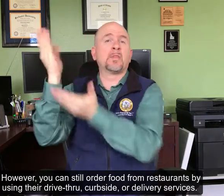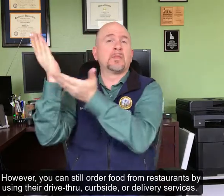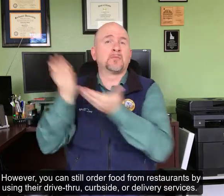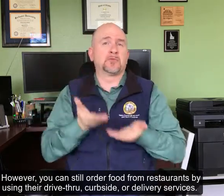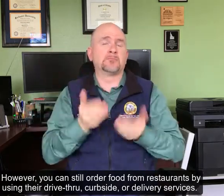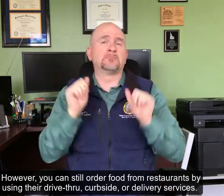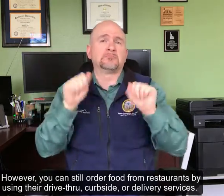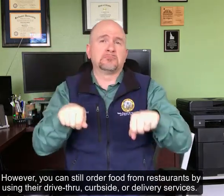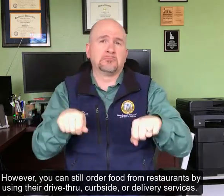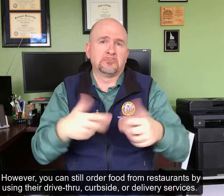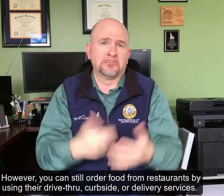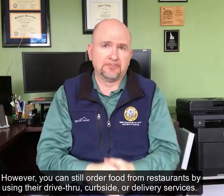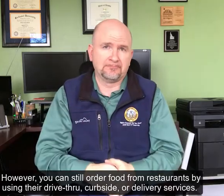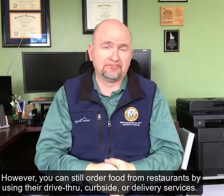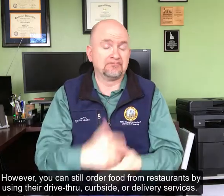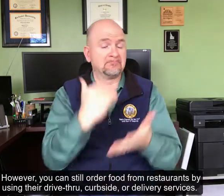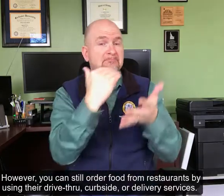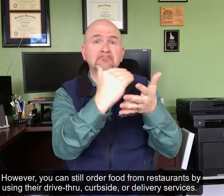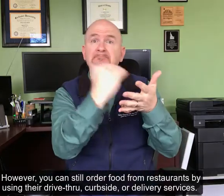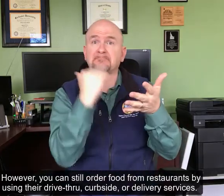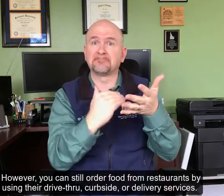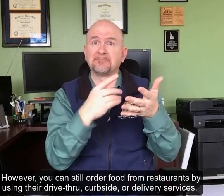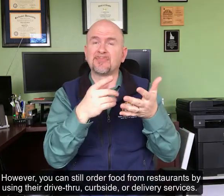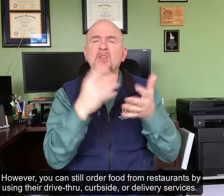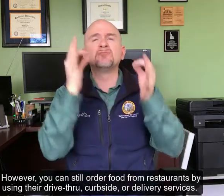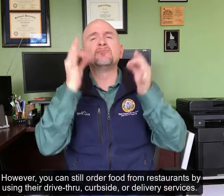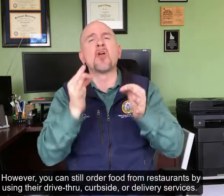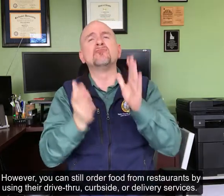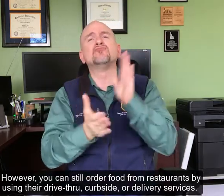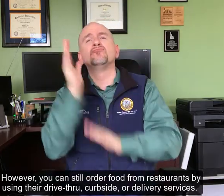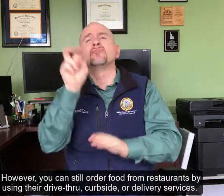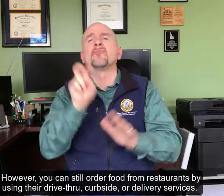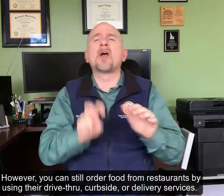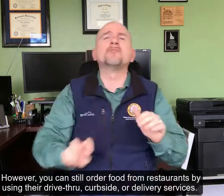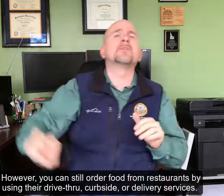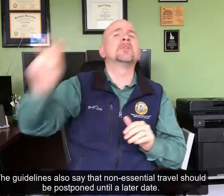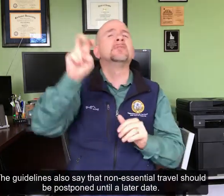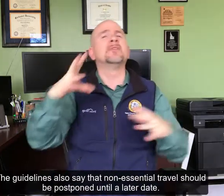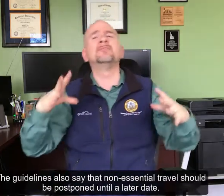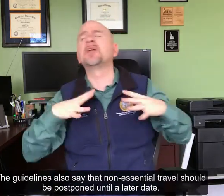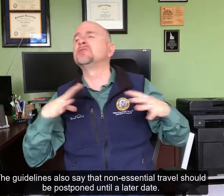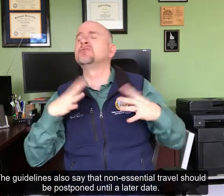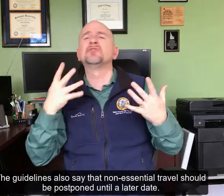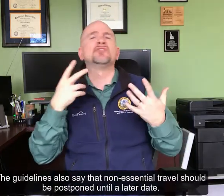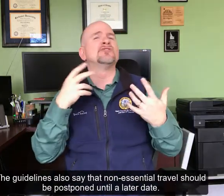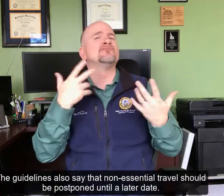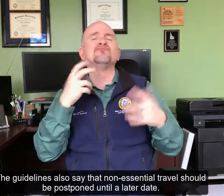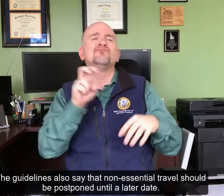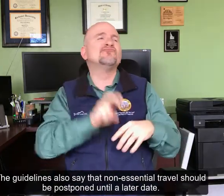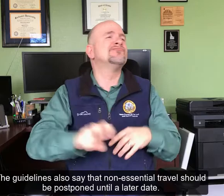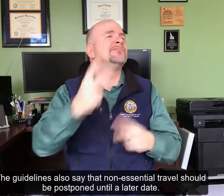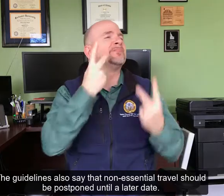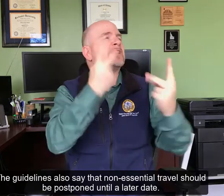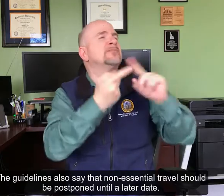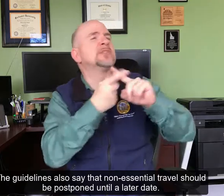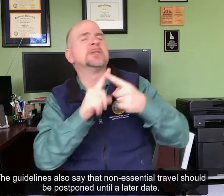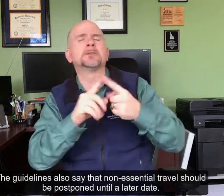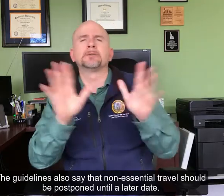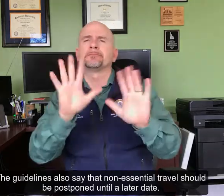their drive-thru, curbside, or delivery services. The guidelines also say that non-essential travel should